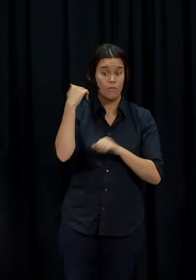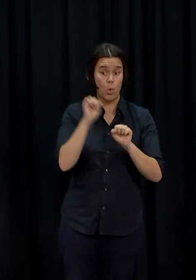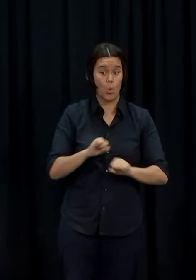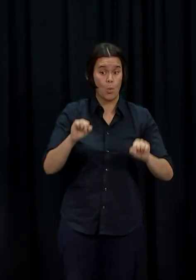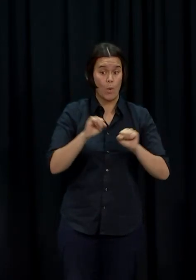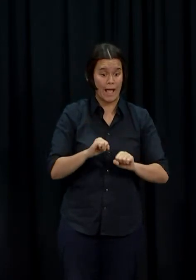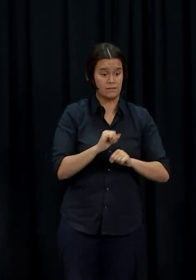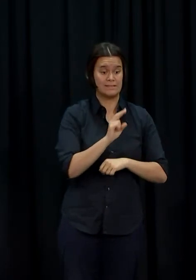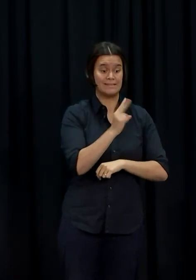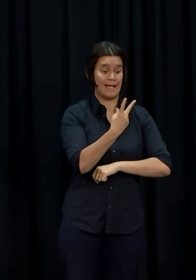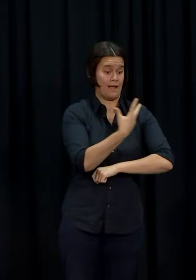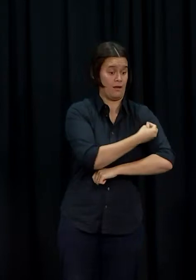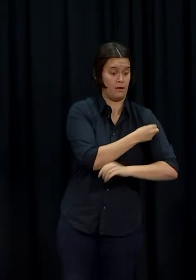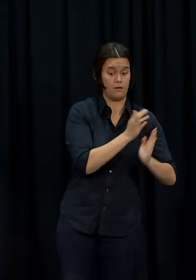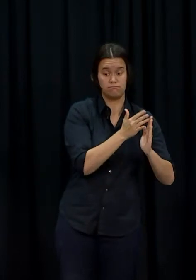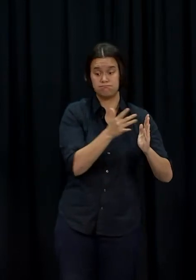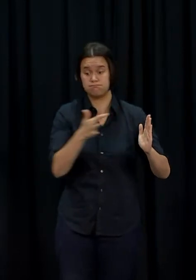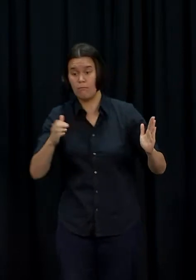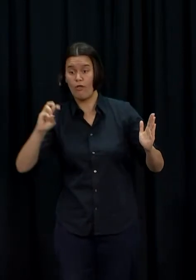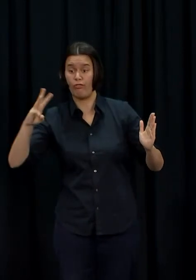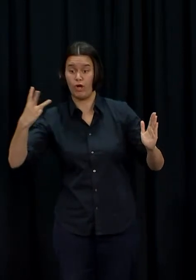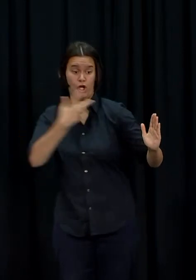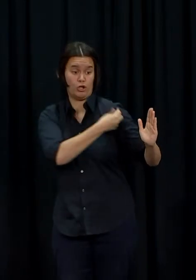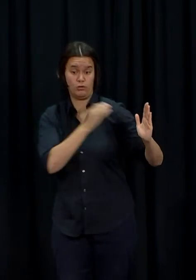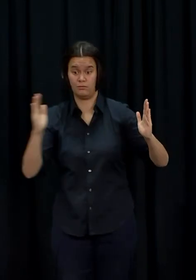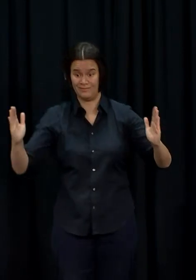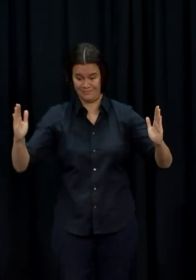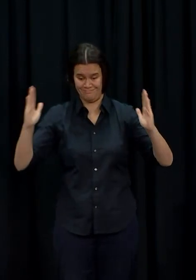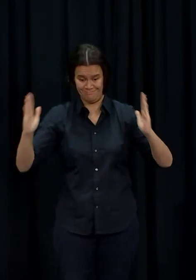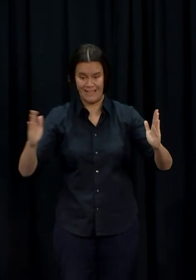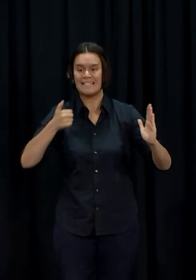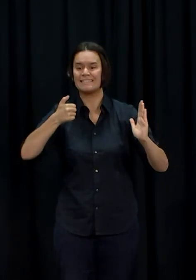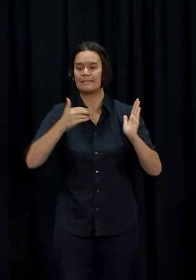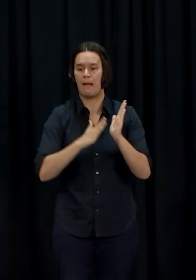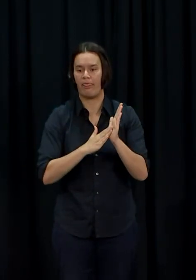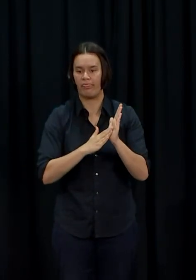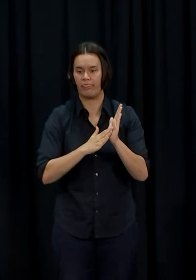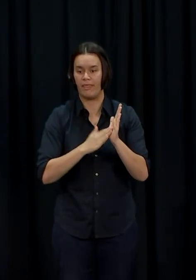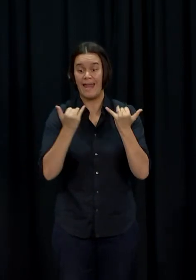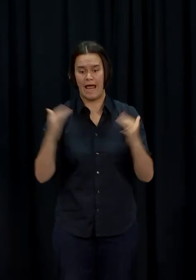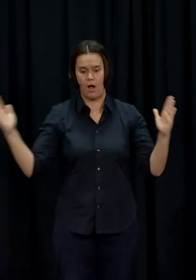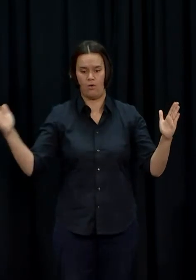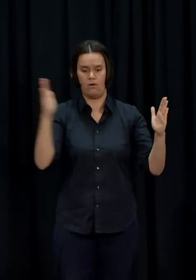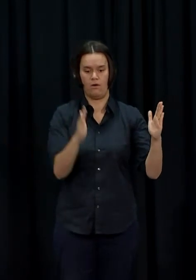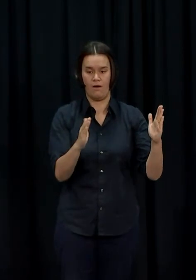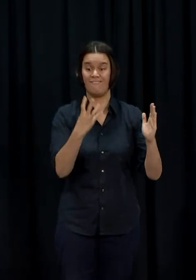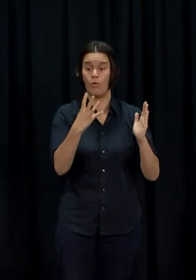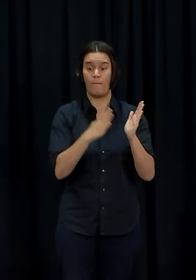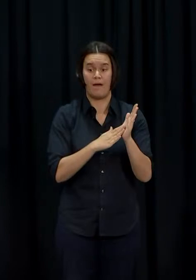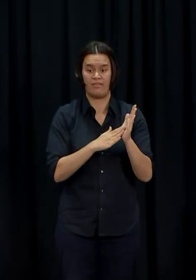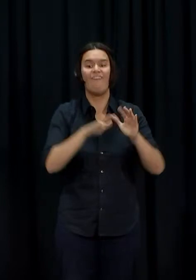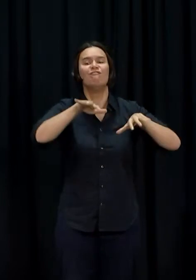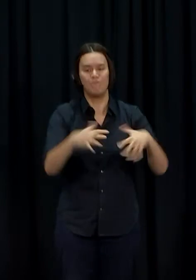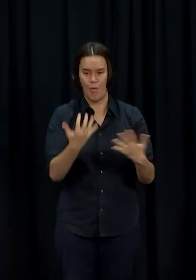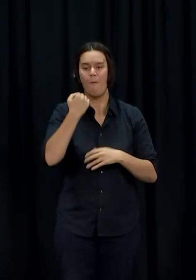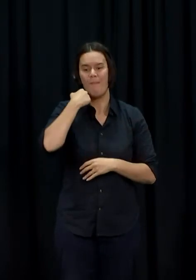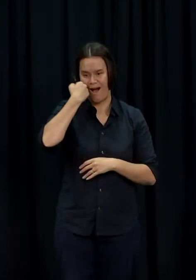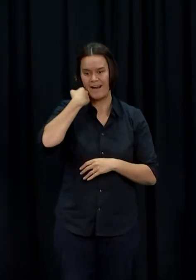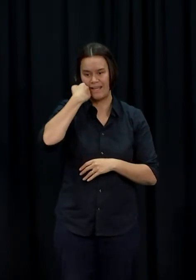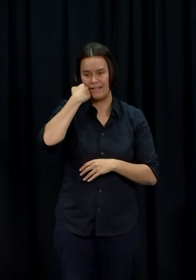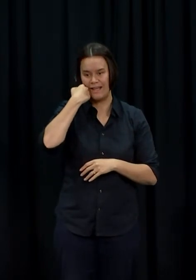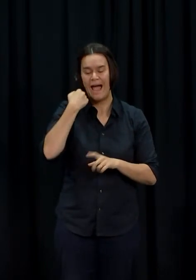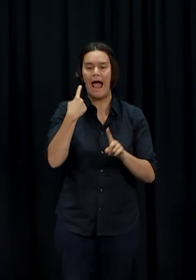boosters, the 4 months, it was the knowledge that a proportion of Māori in particular and our high needs populations had got their